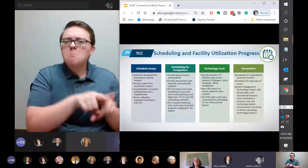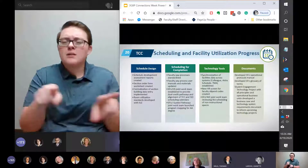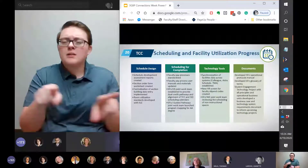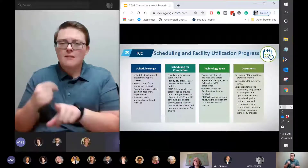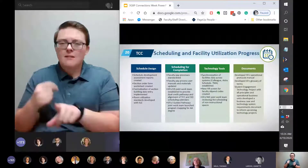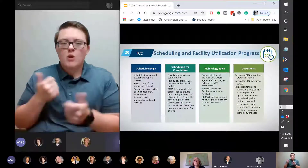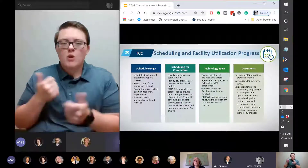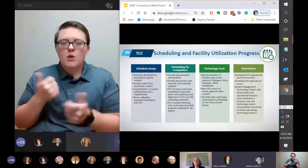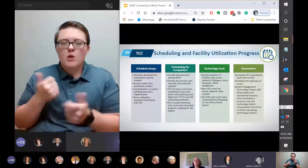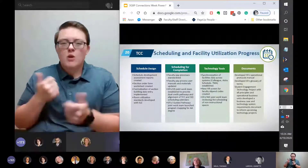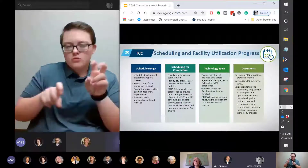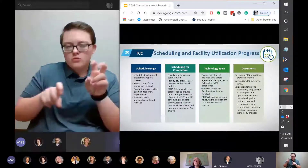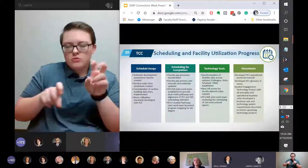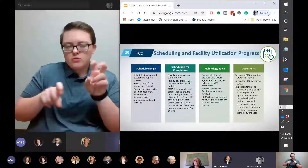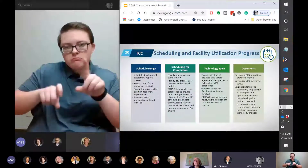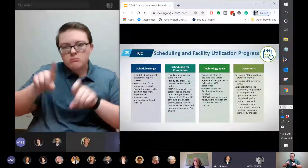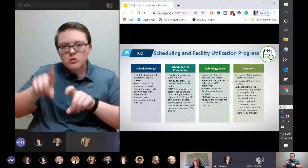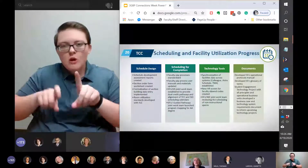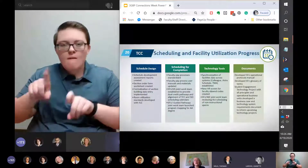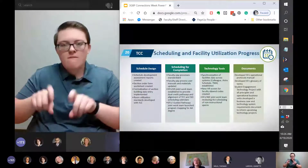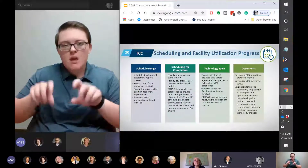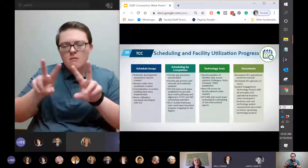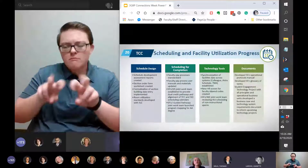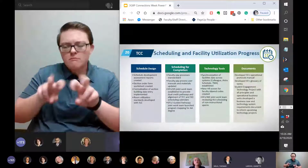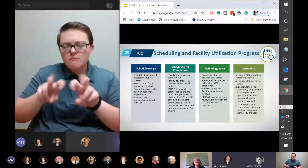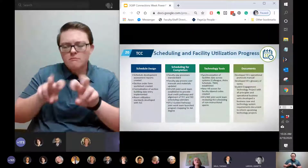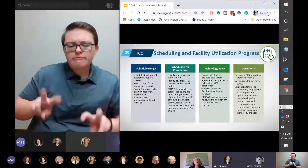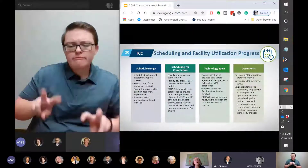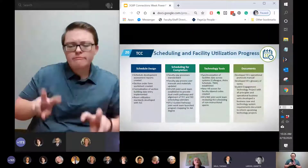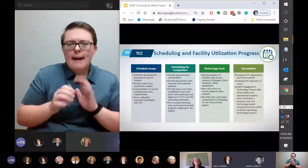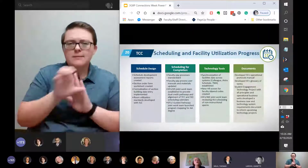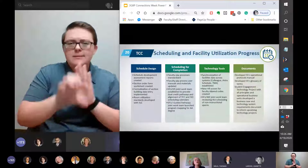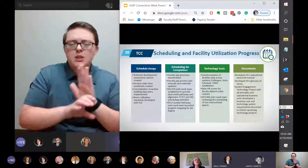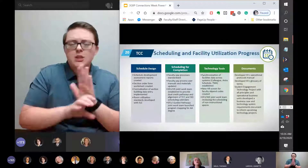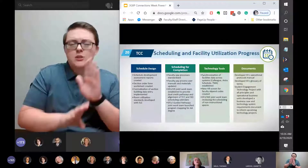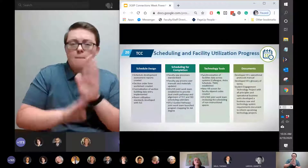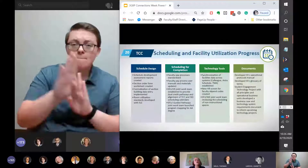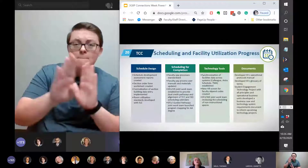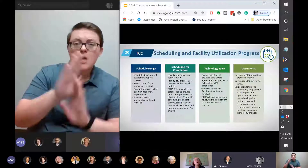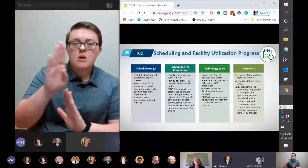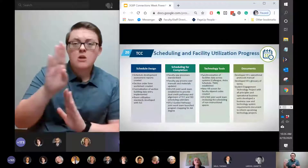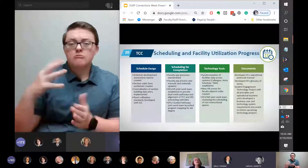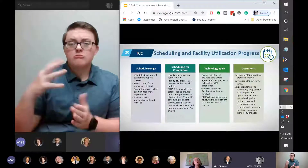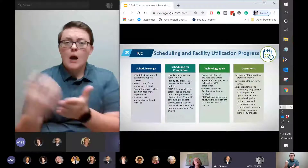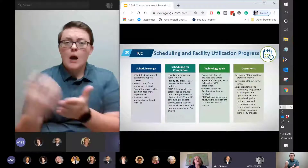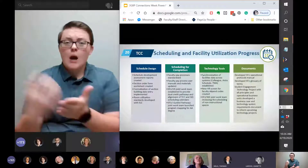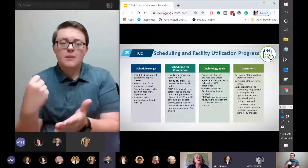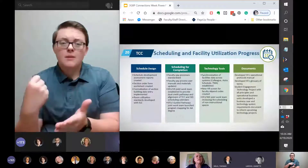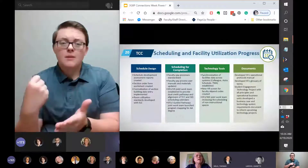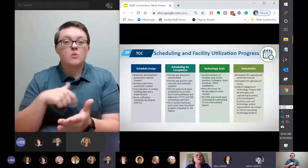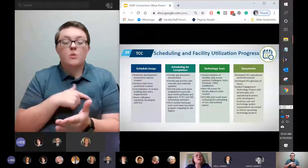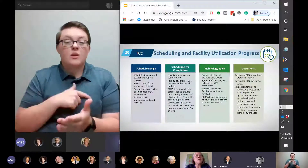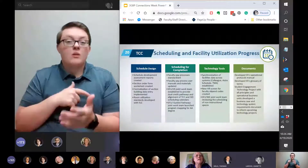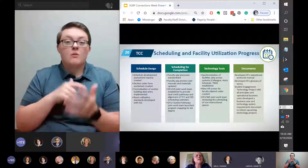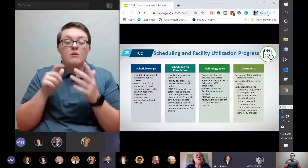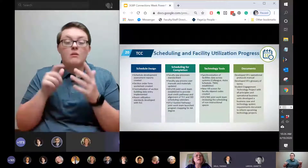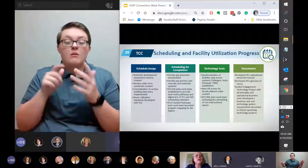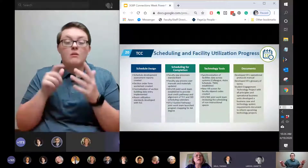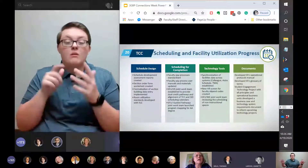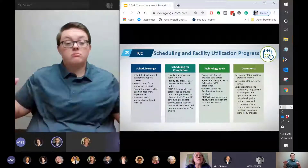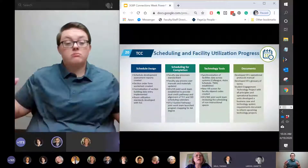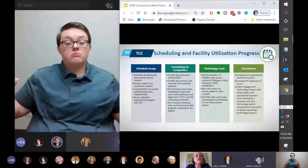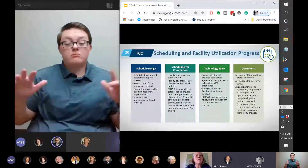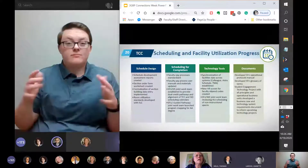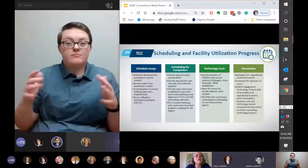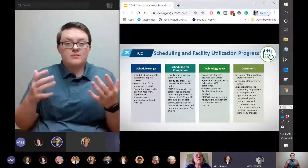that sections were being built and optimized. We were all over the place, and so there's a new model about to go into place that's